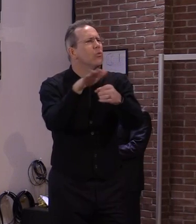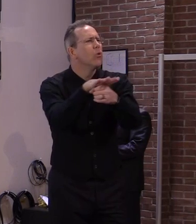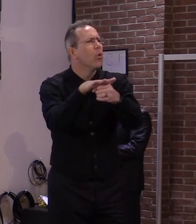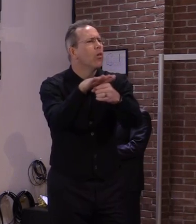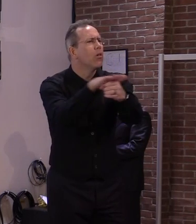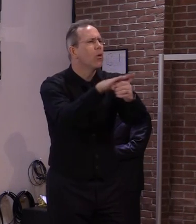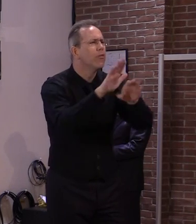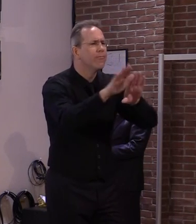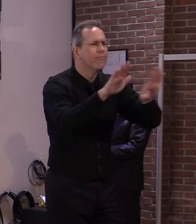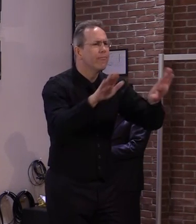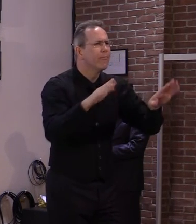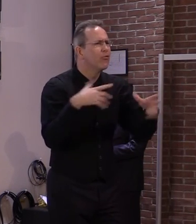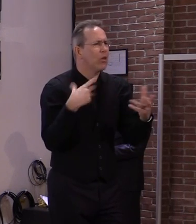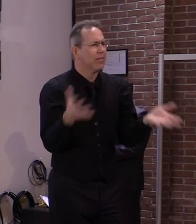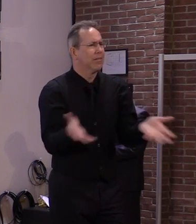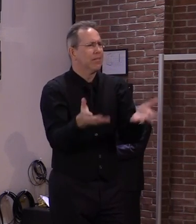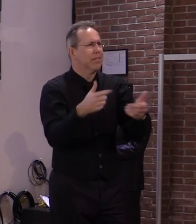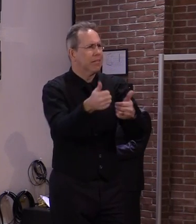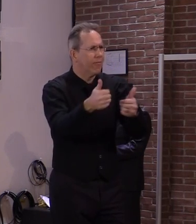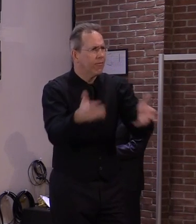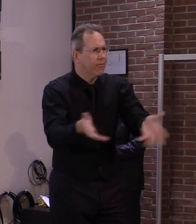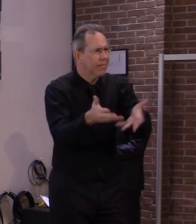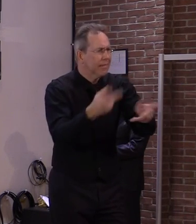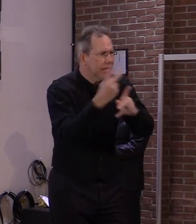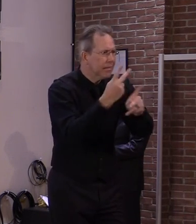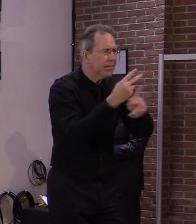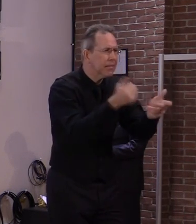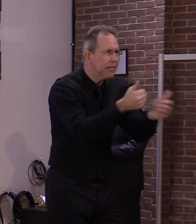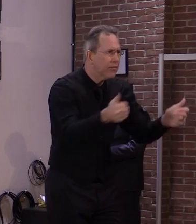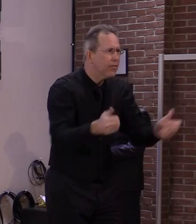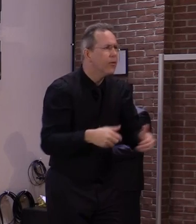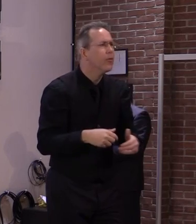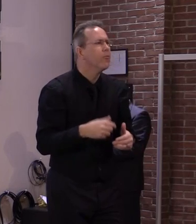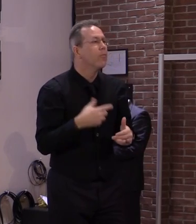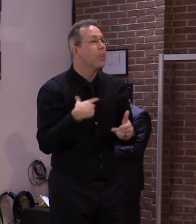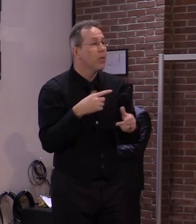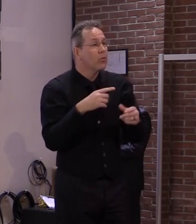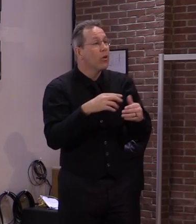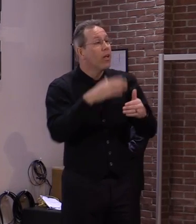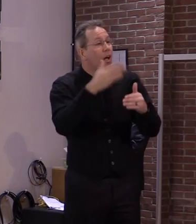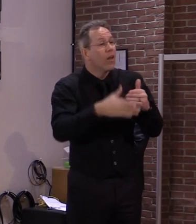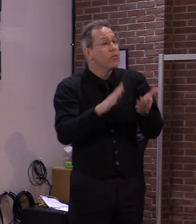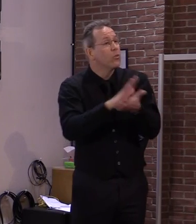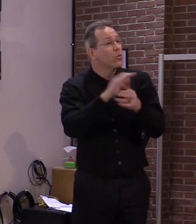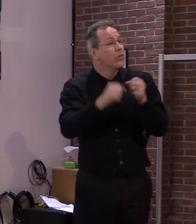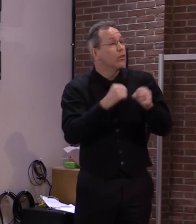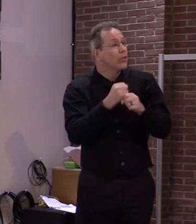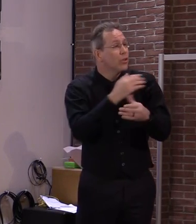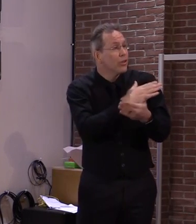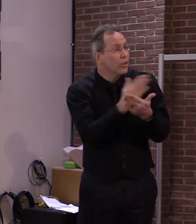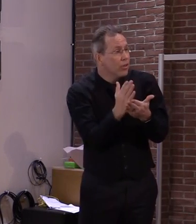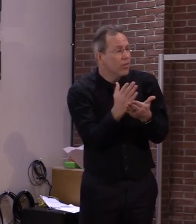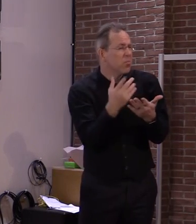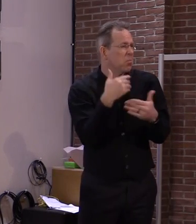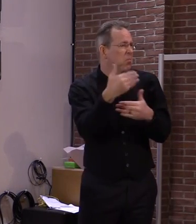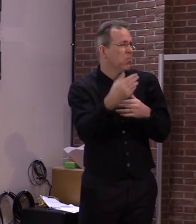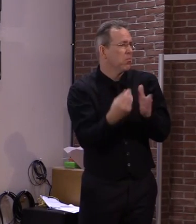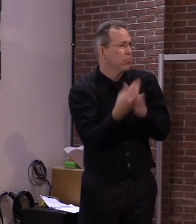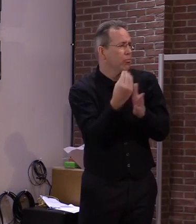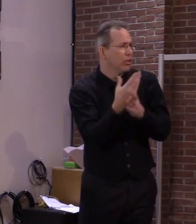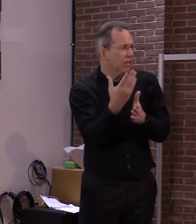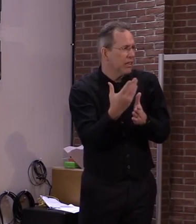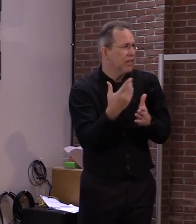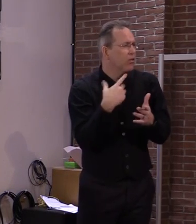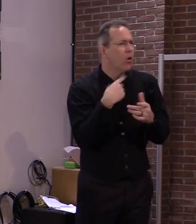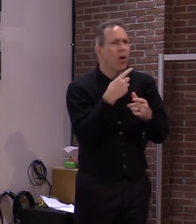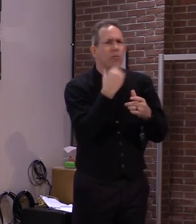and it's my hope that before school gets out in the spring, we'll have a good understanding of what those conditions are, and districts will have at least initial plans